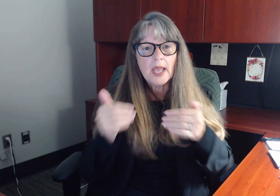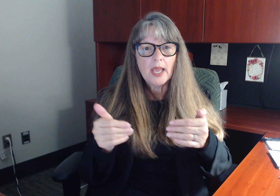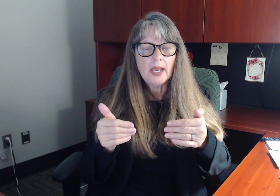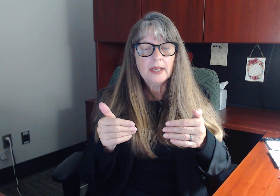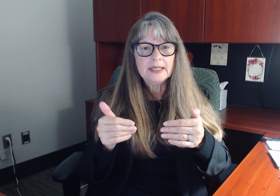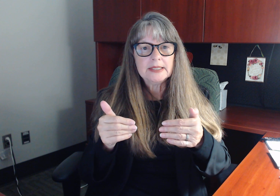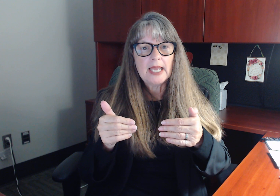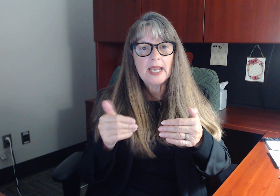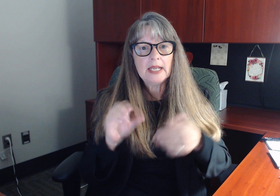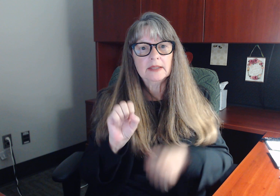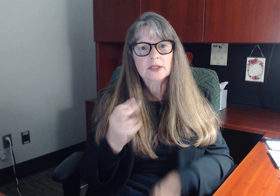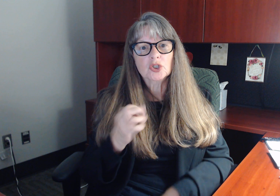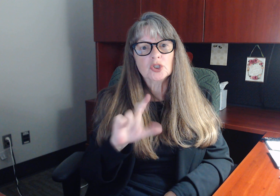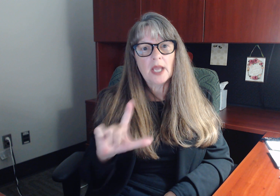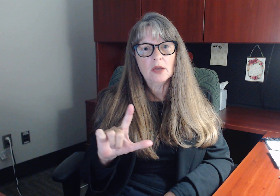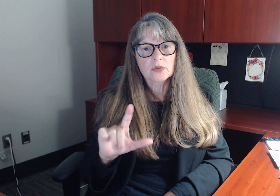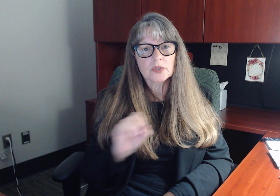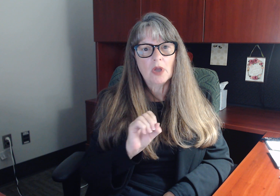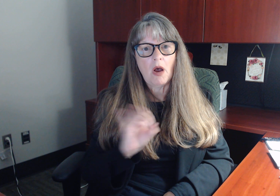ahead and take the shells off.